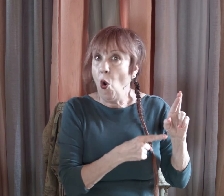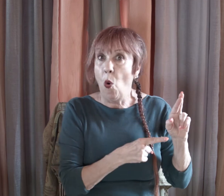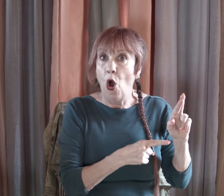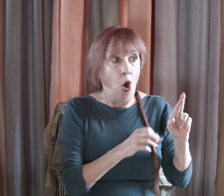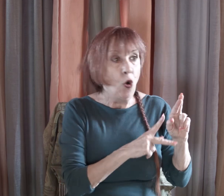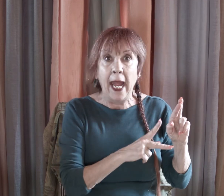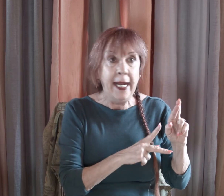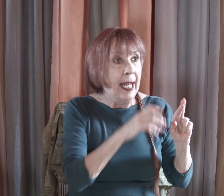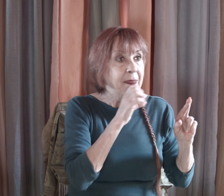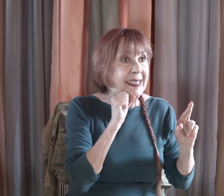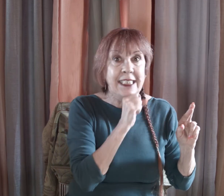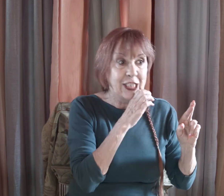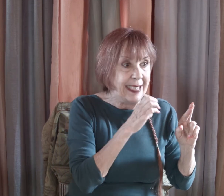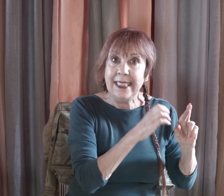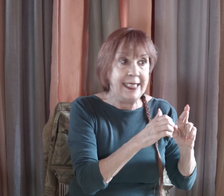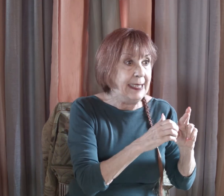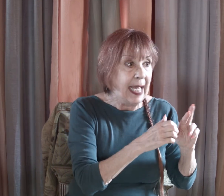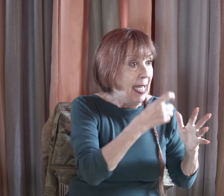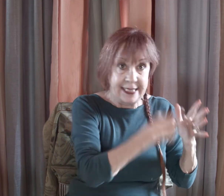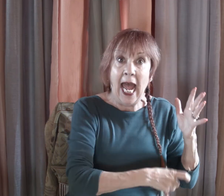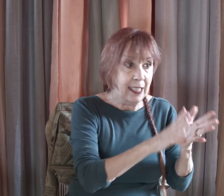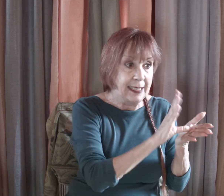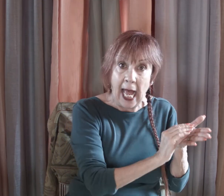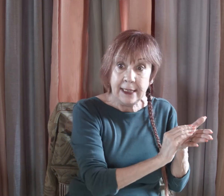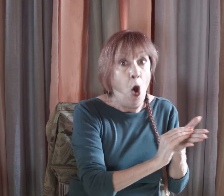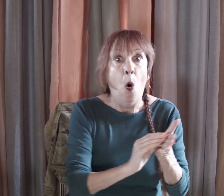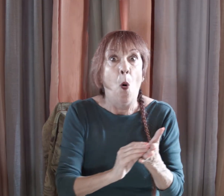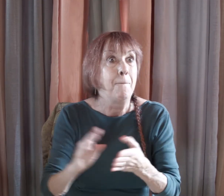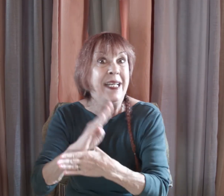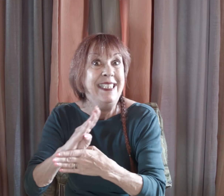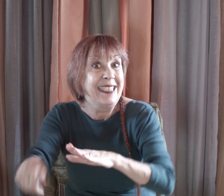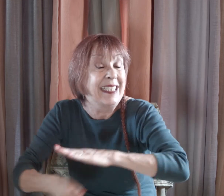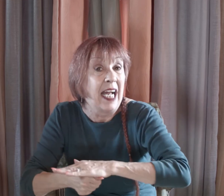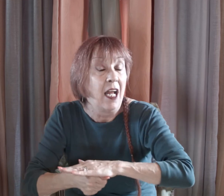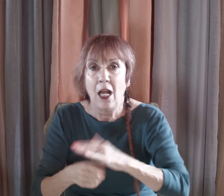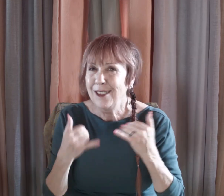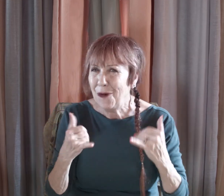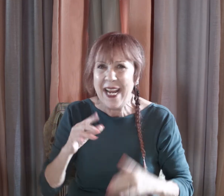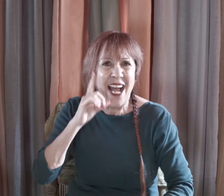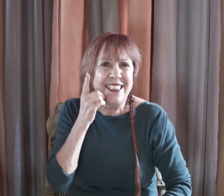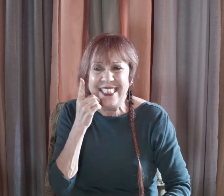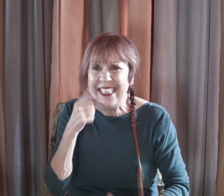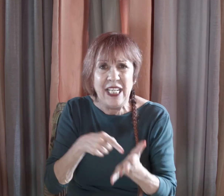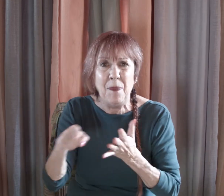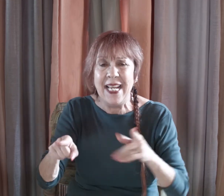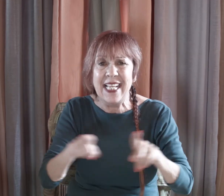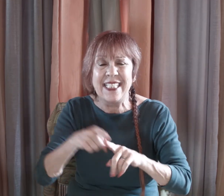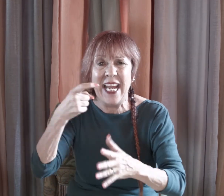oh, let's hide behind the seniors and let's make everybody get this tax break. So right now, Disneyland's paying the same property taxes in